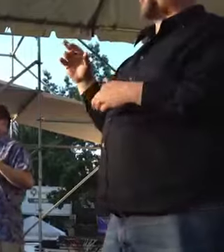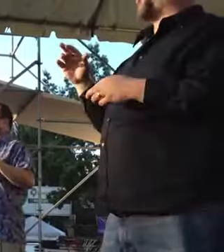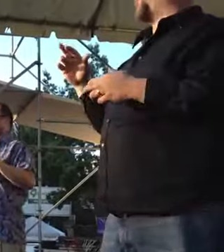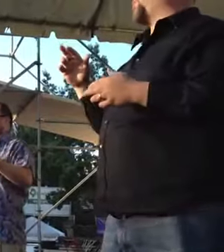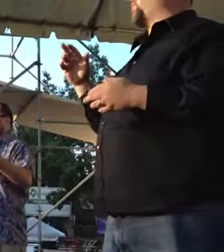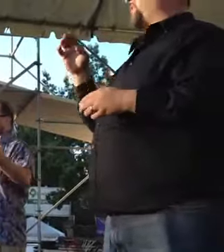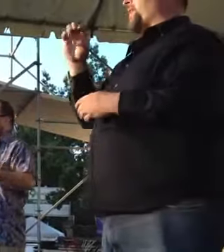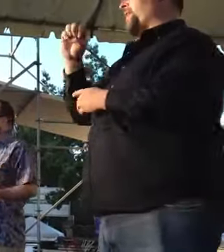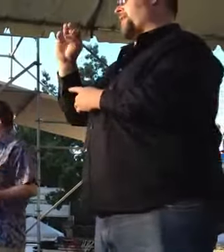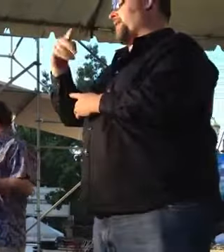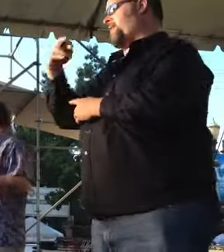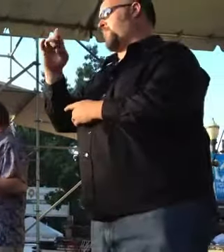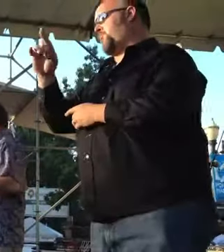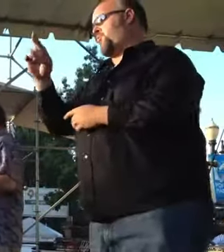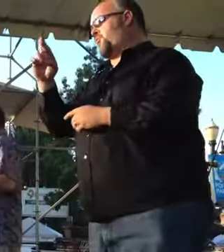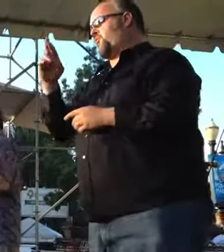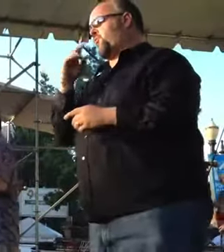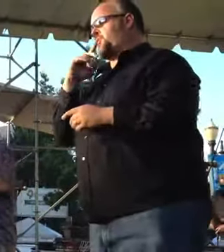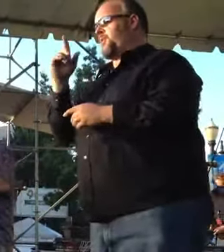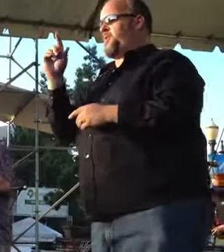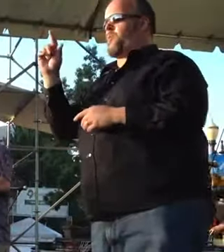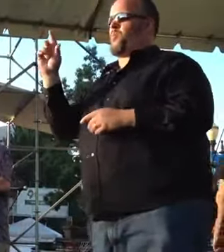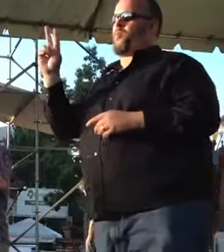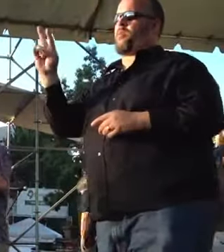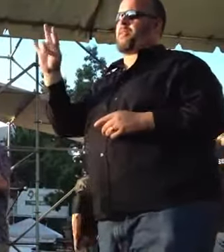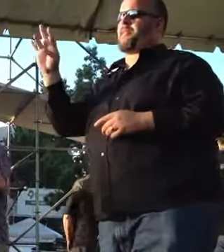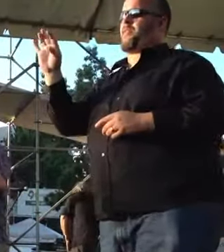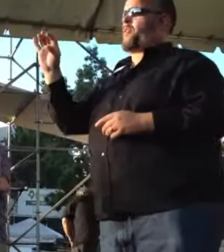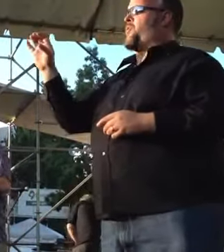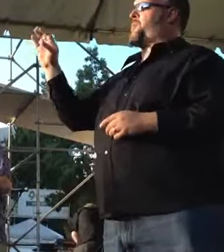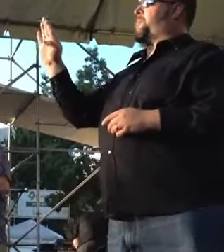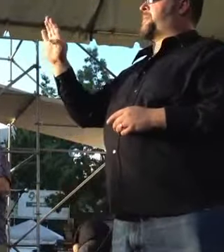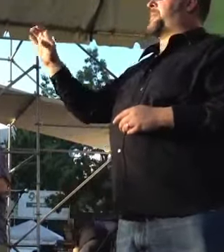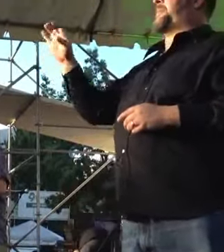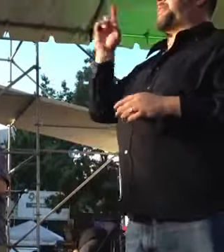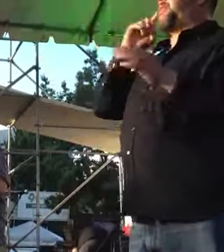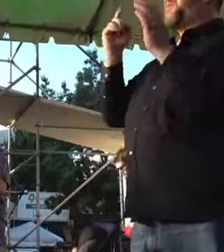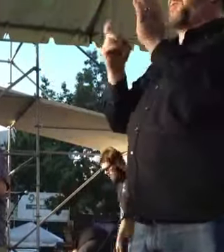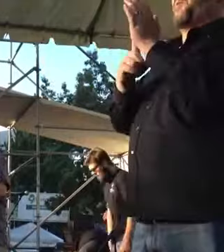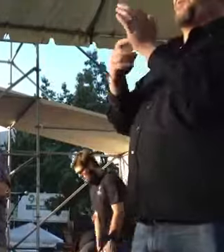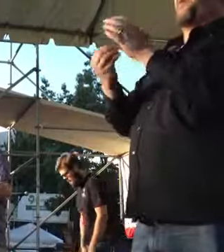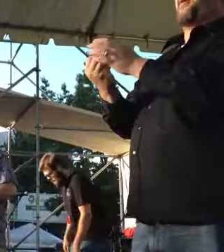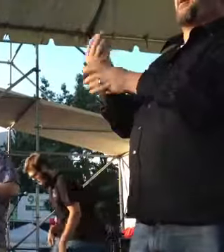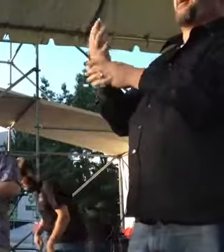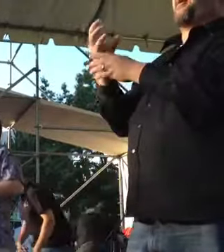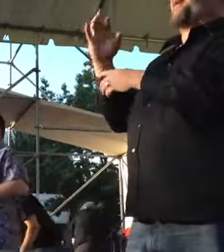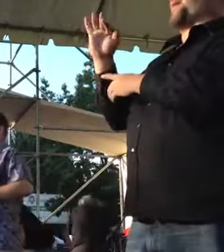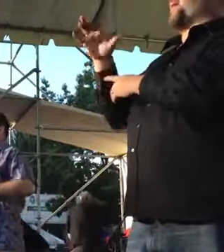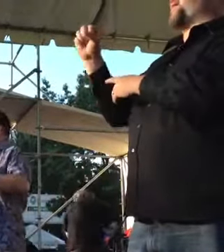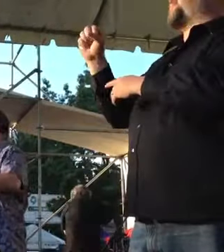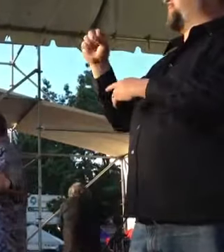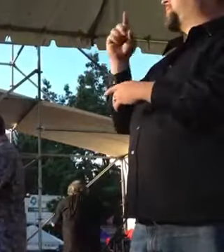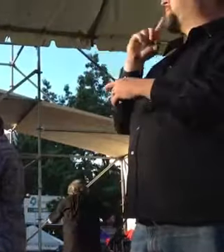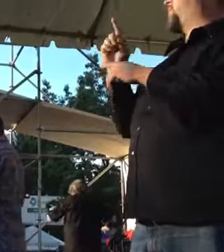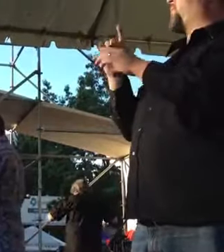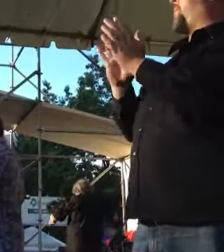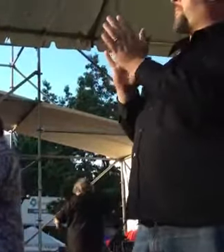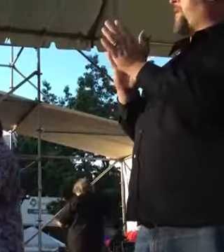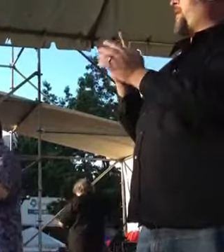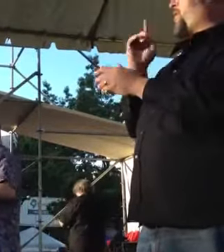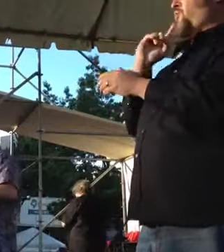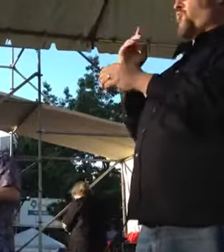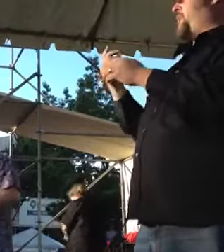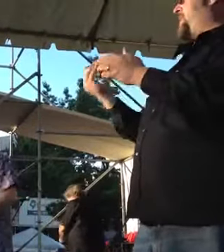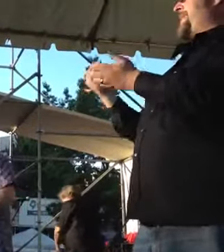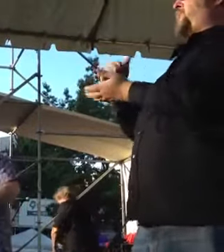The Emperor Shen Nung in China, in around 2700 BC, started noticing cannabis for a number of medical applications that we're only rediscovering